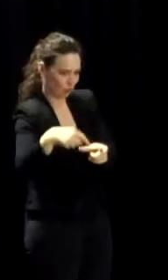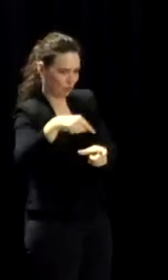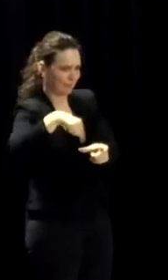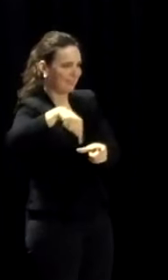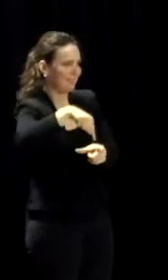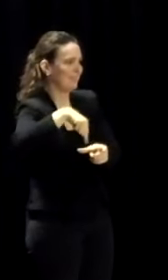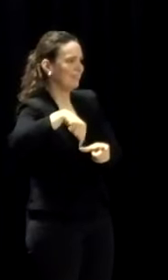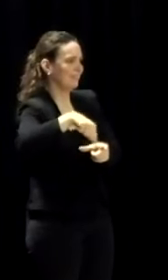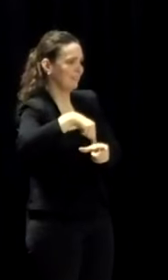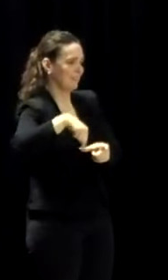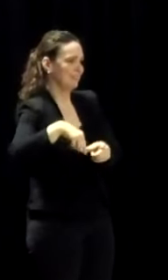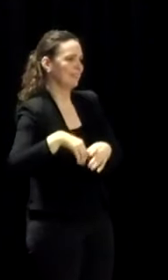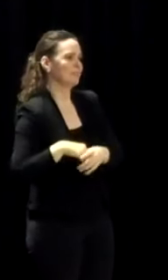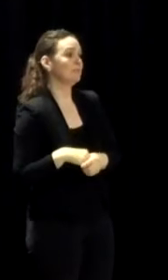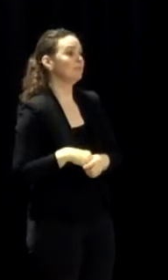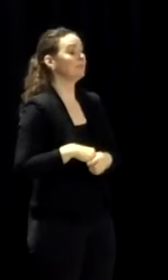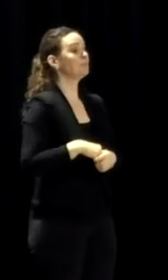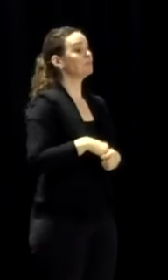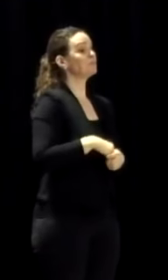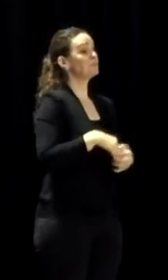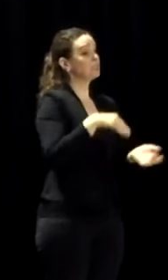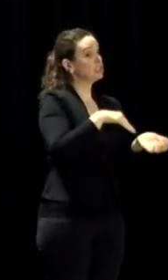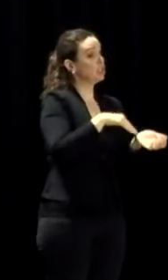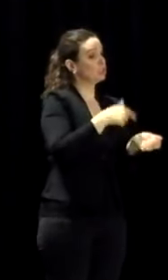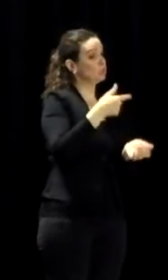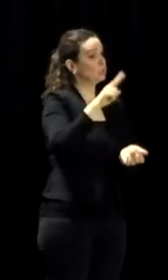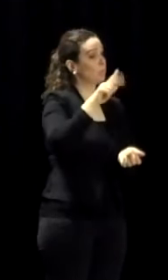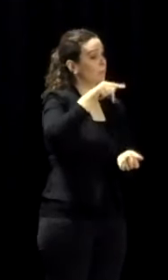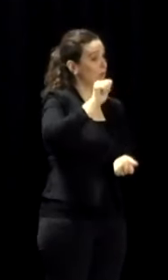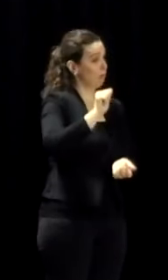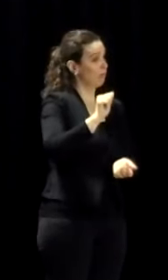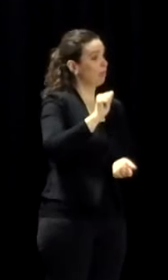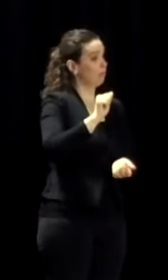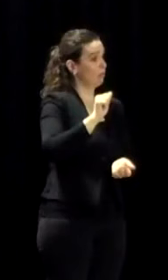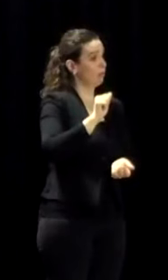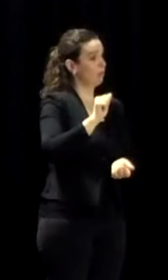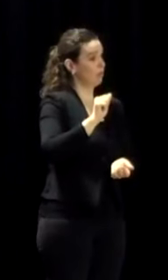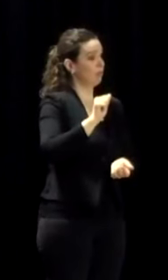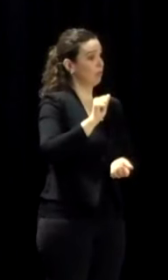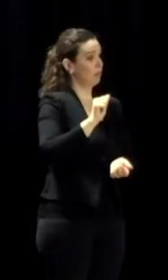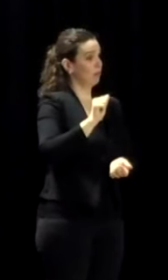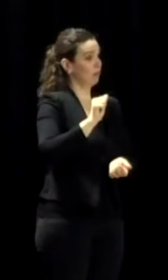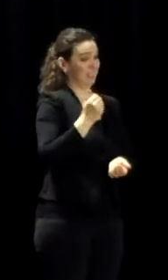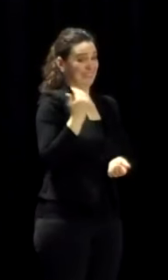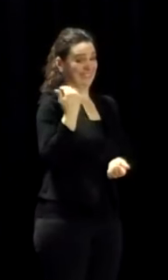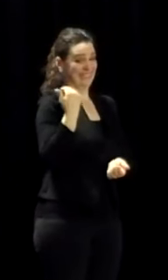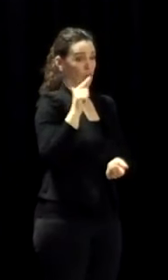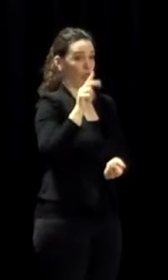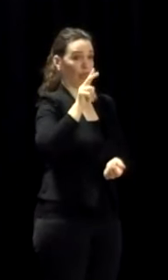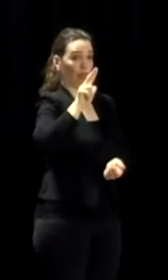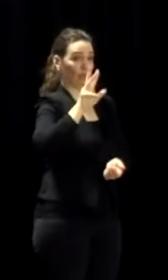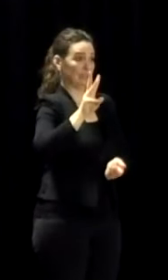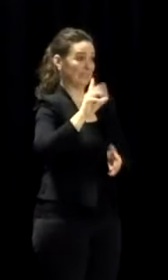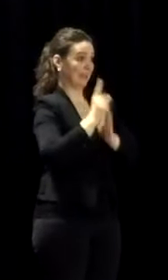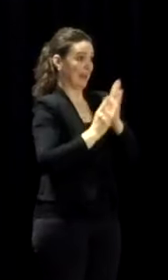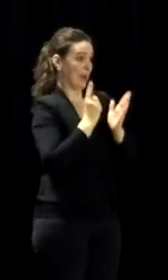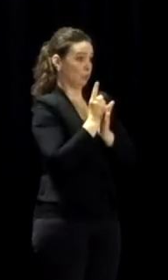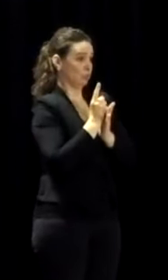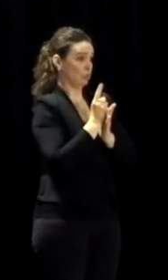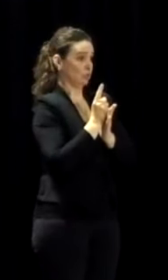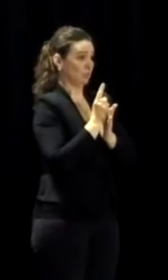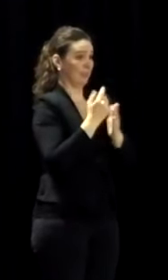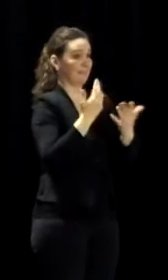still, they've received over in the last 36 hours, 30 plus new positive